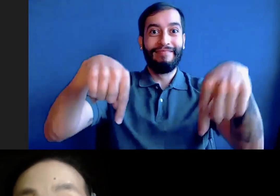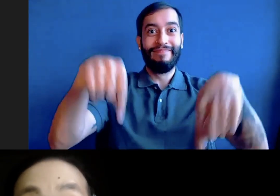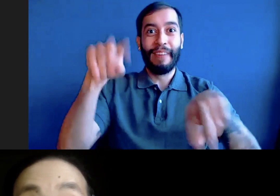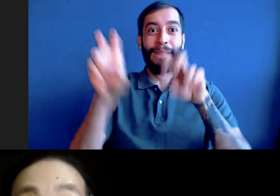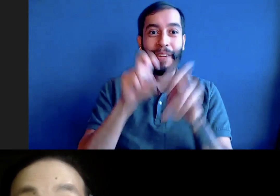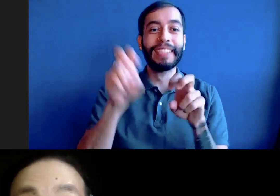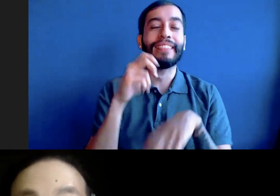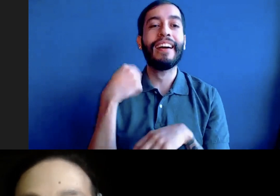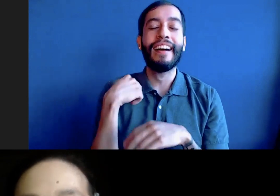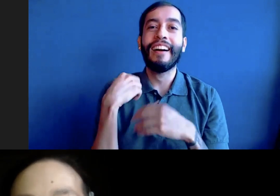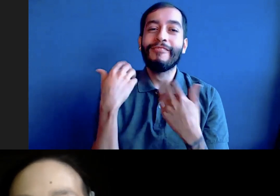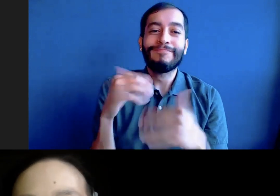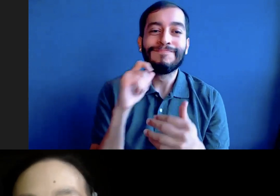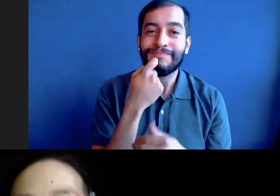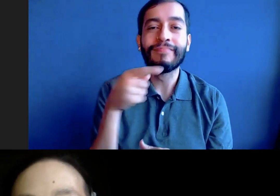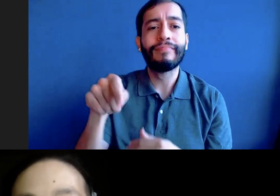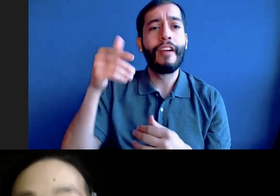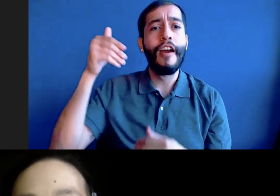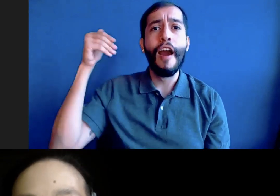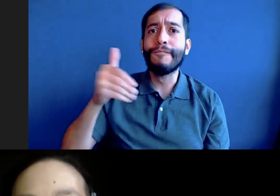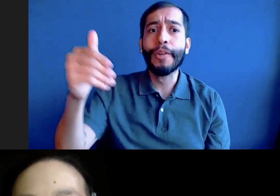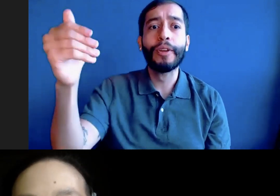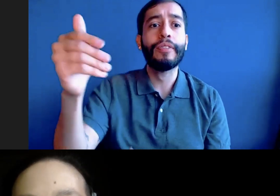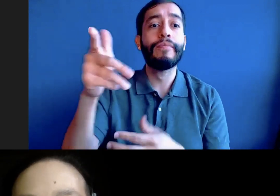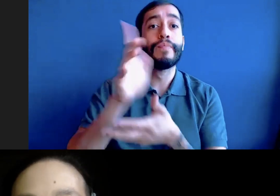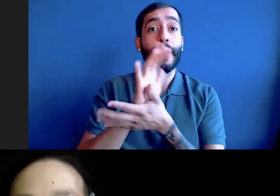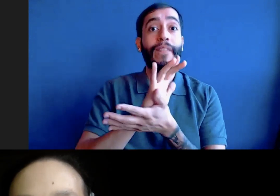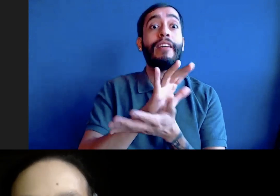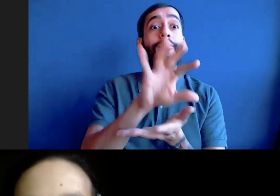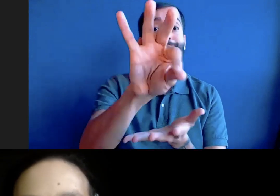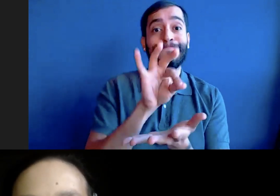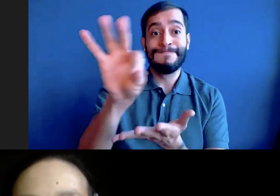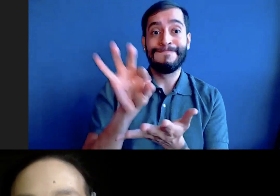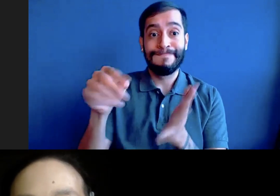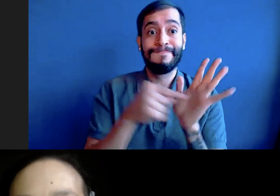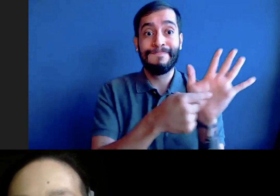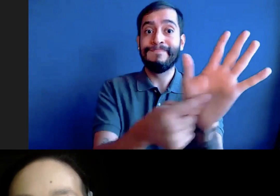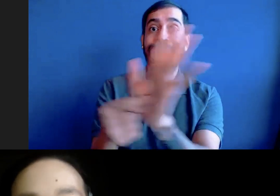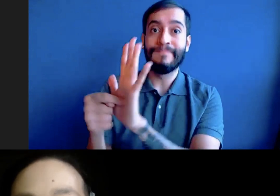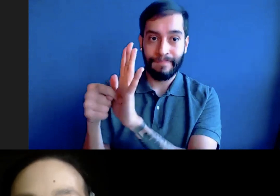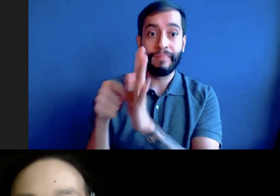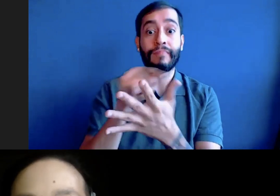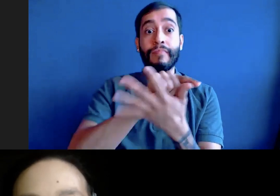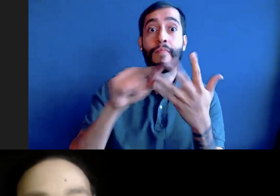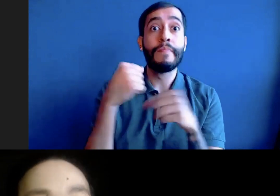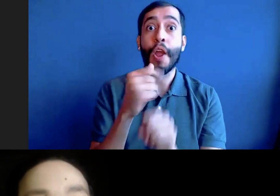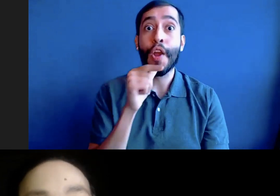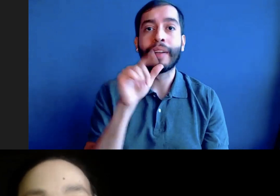disabled creators. So whether I love the cat cameo, it's like right on